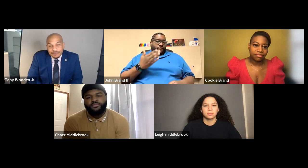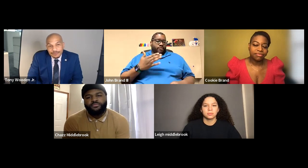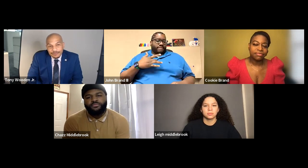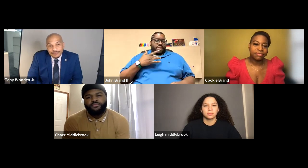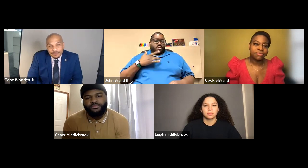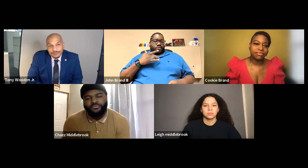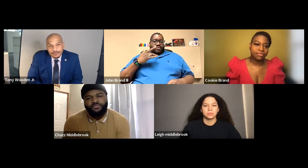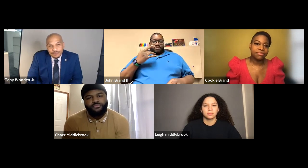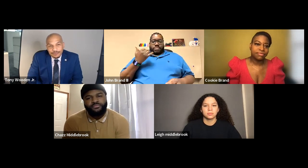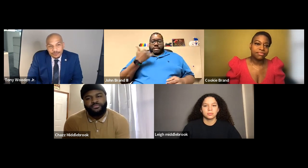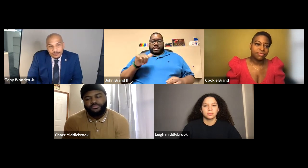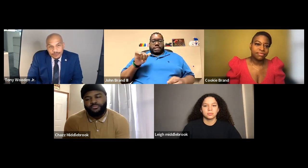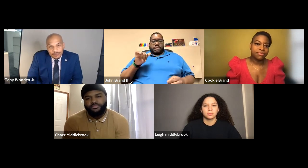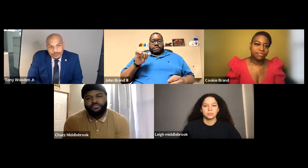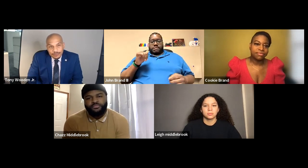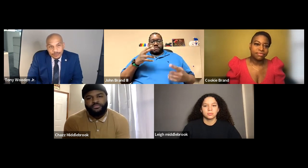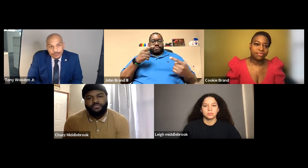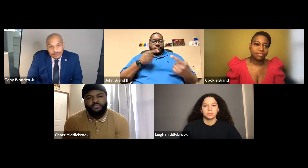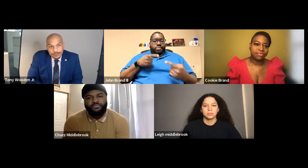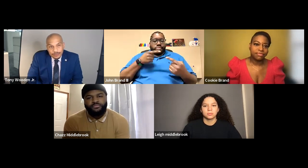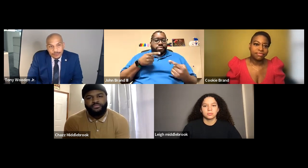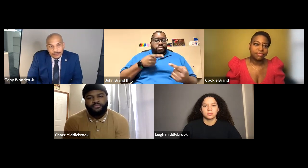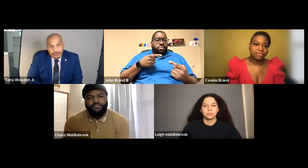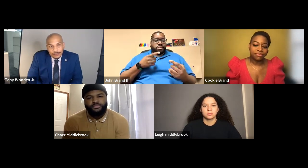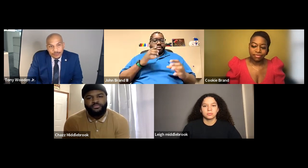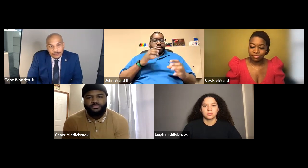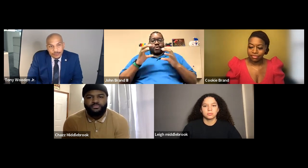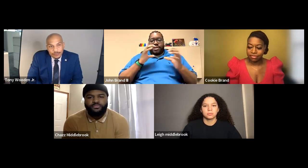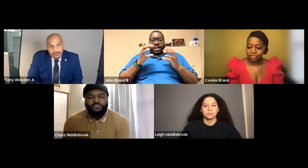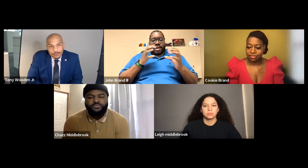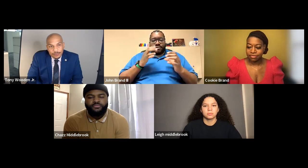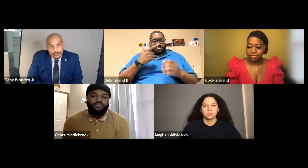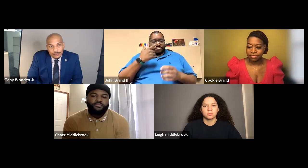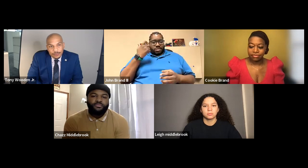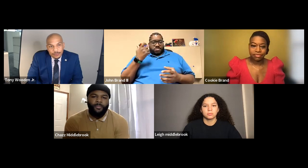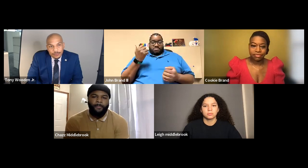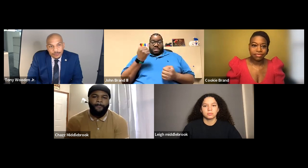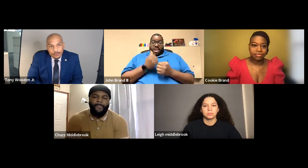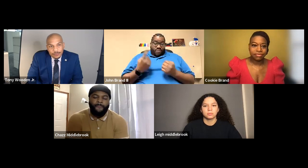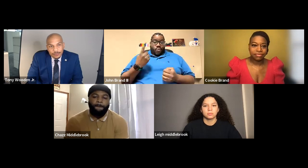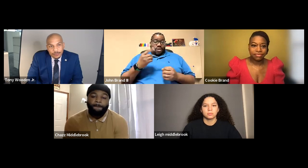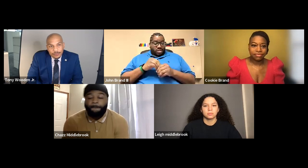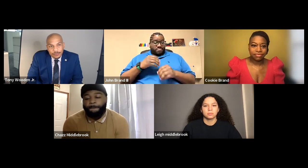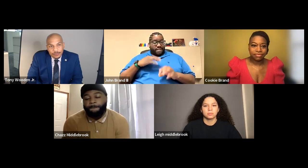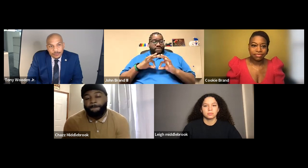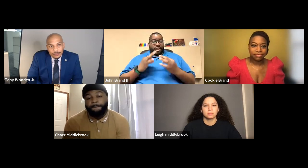We were fortunate that everyone signed. I never felt any sort of struggle or any sort